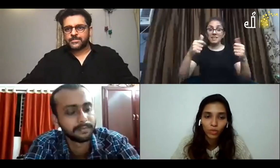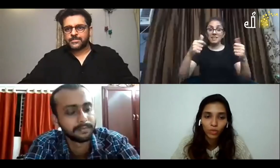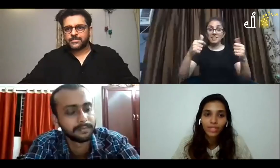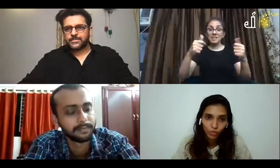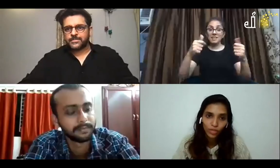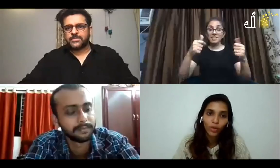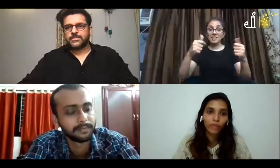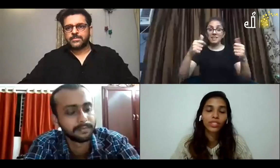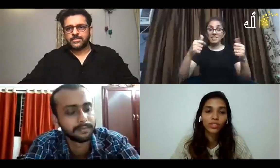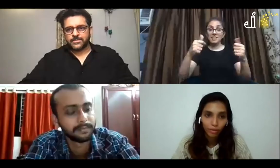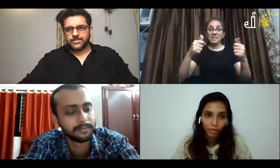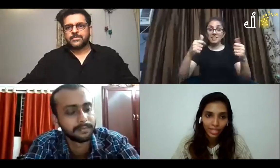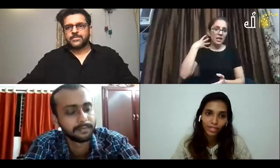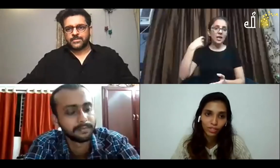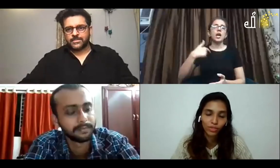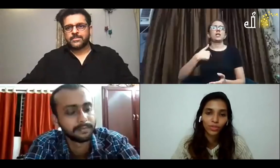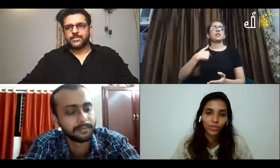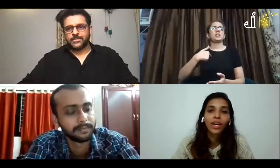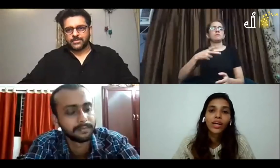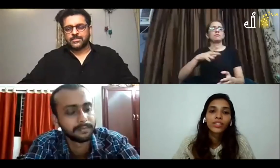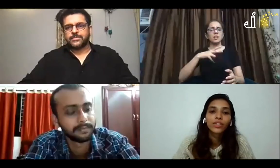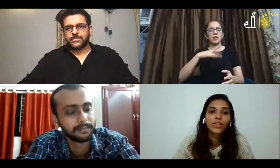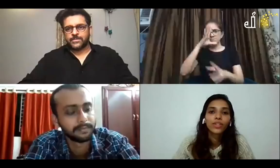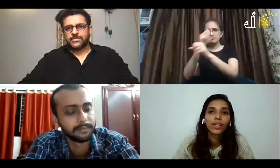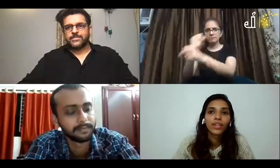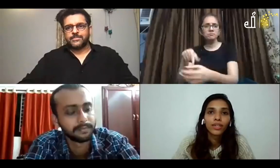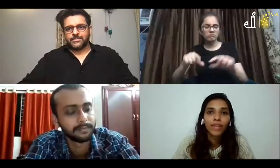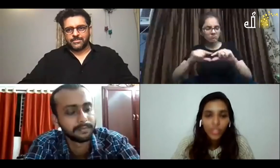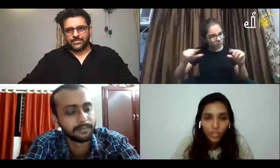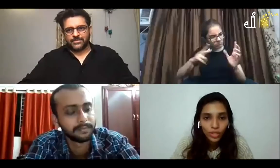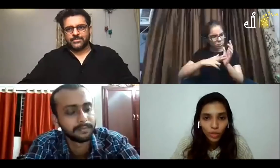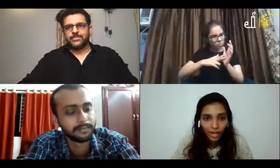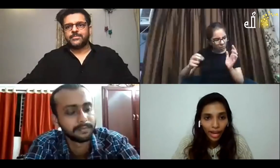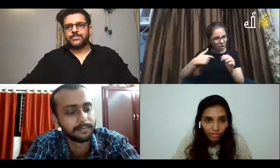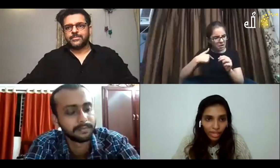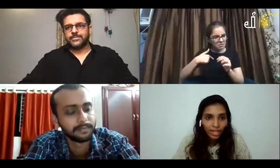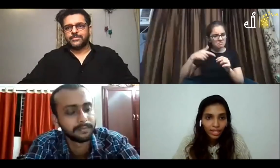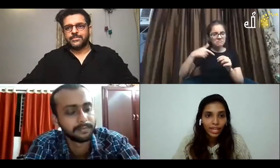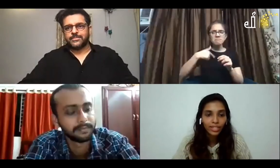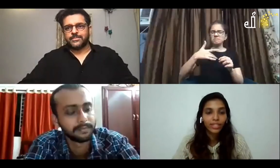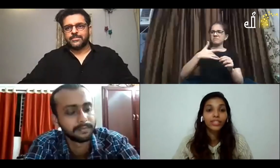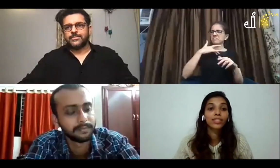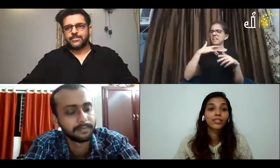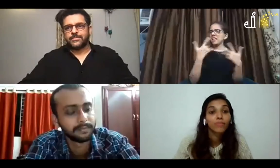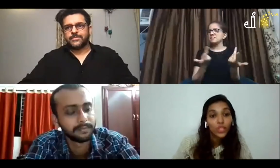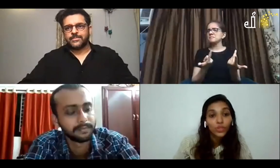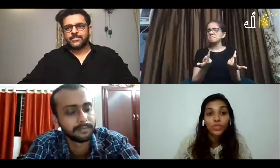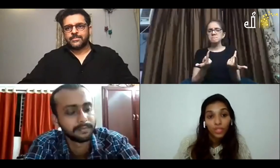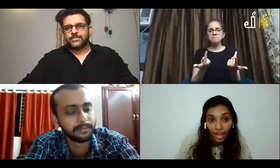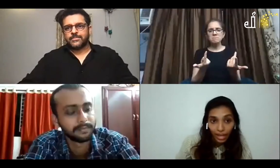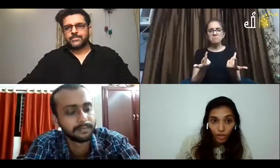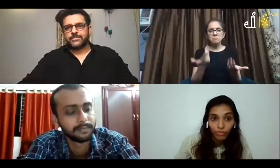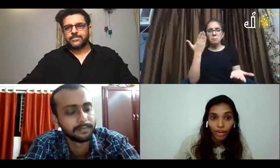implant, that was the one which caught my attention too. So when I saw that, what I felt is like it's due